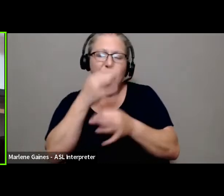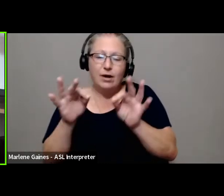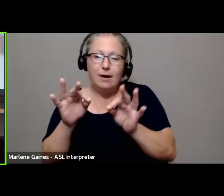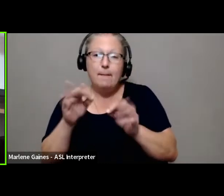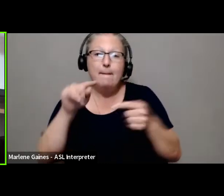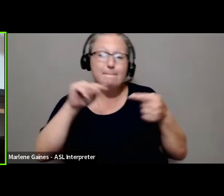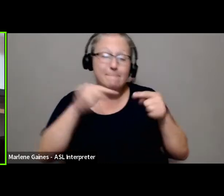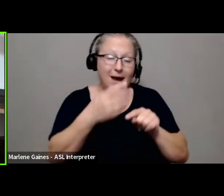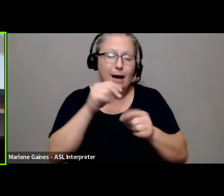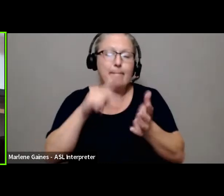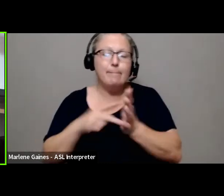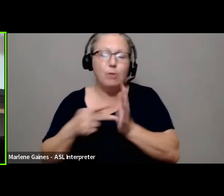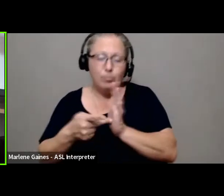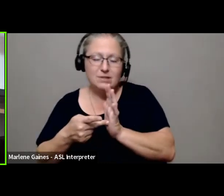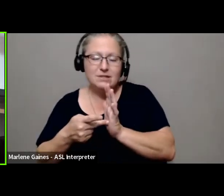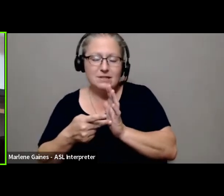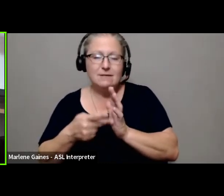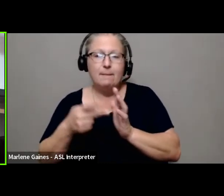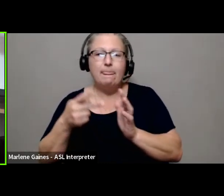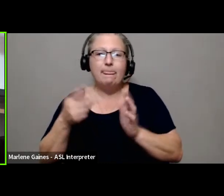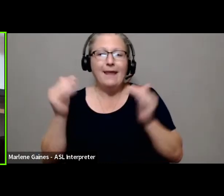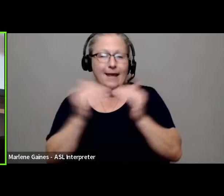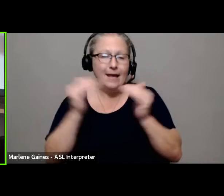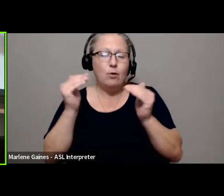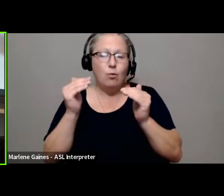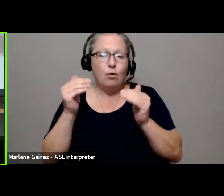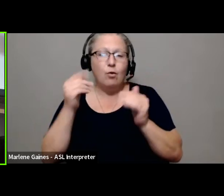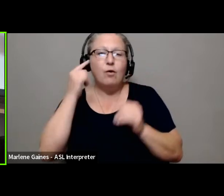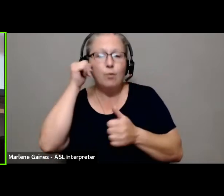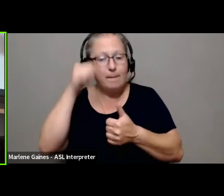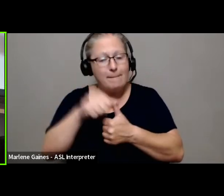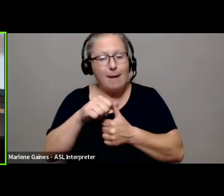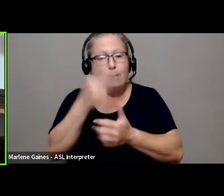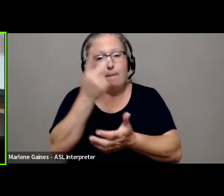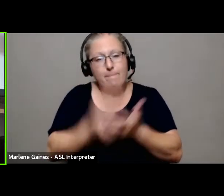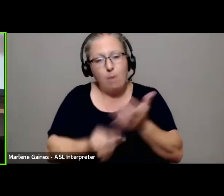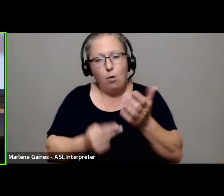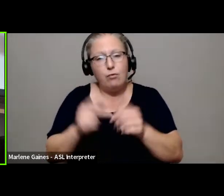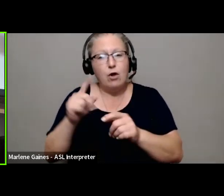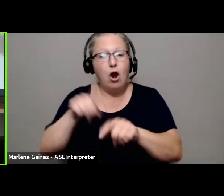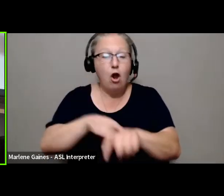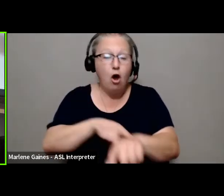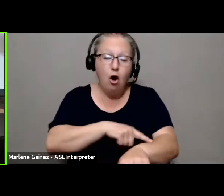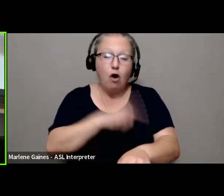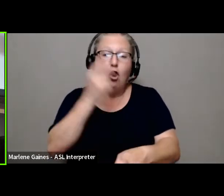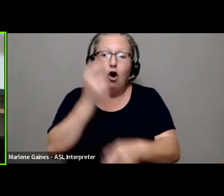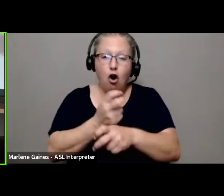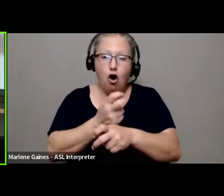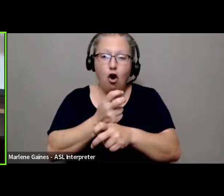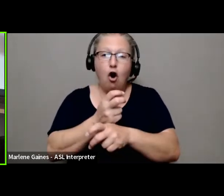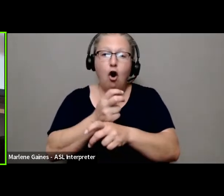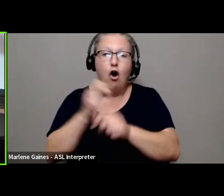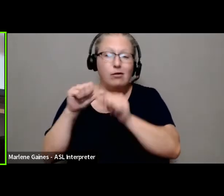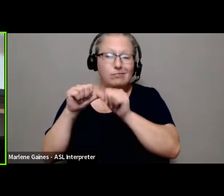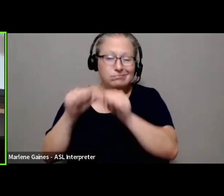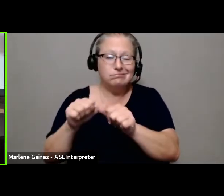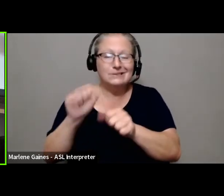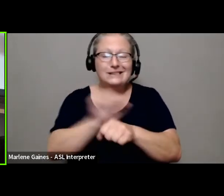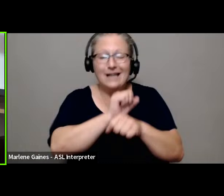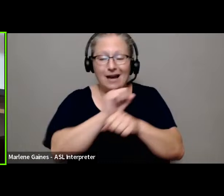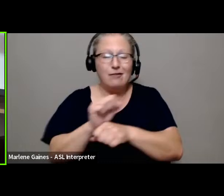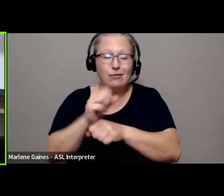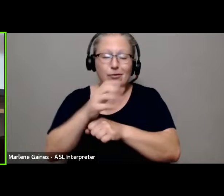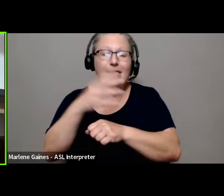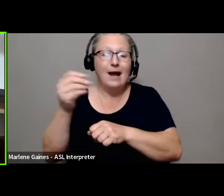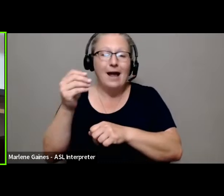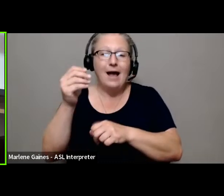and purpose. It is in equal measure a remembrance of both the long, hard night of slavery and subjugation,